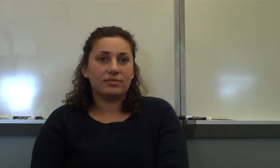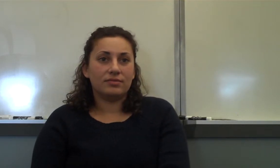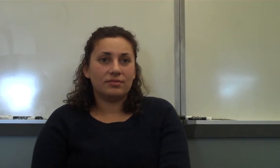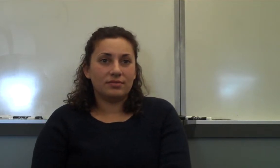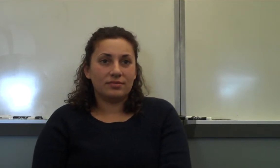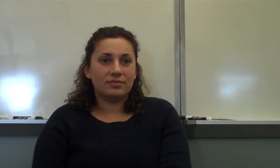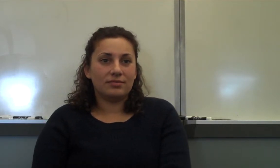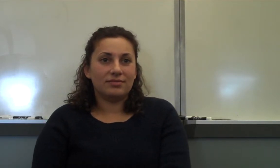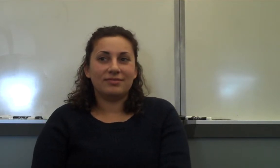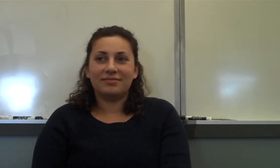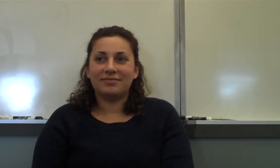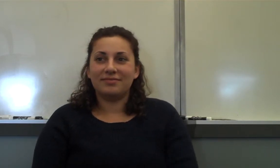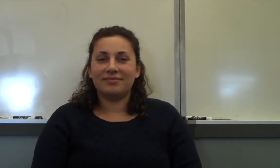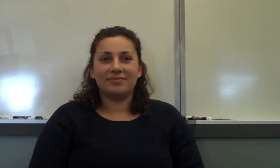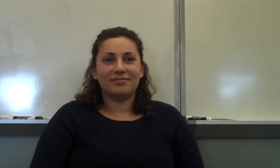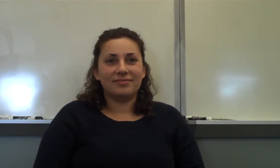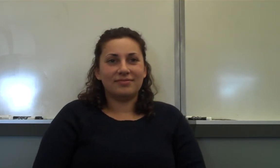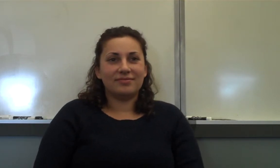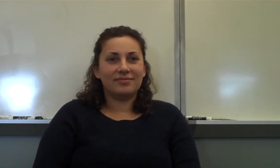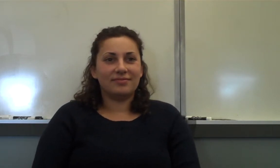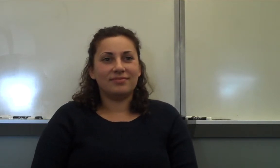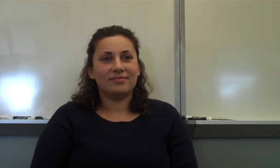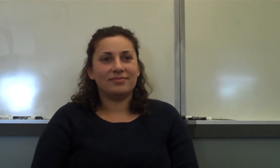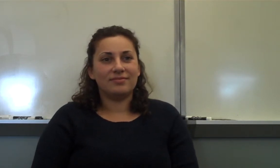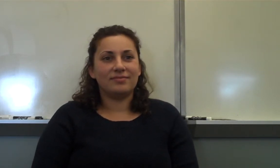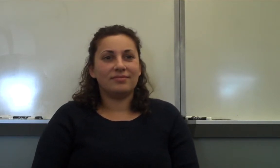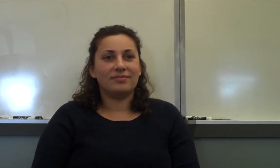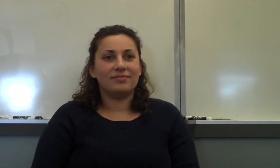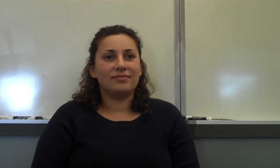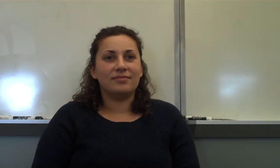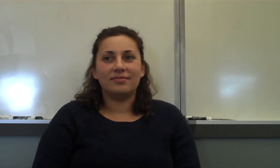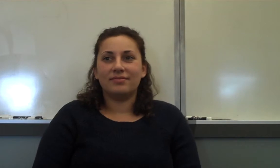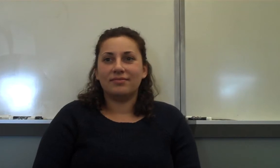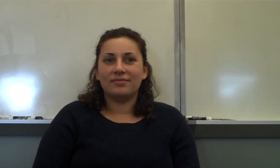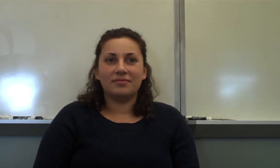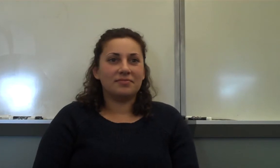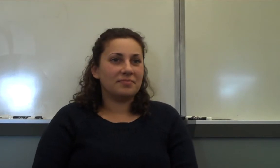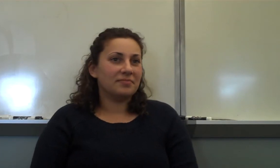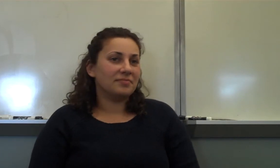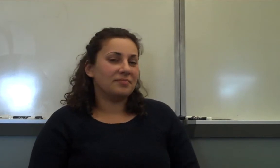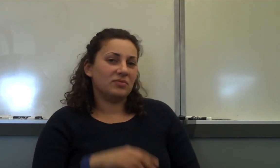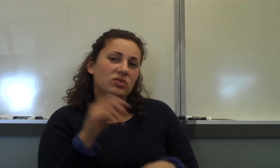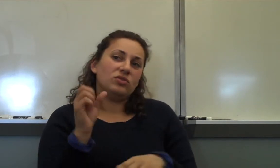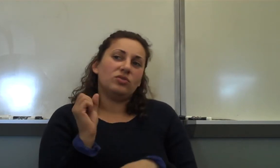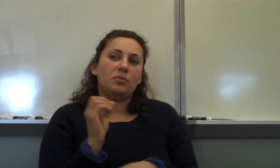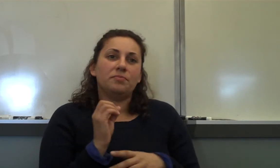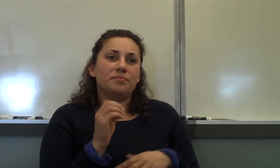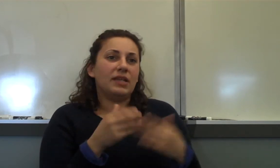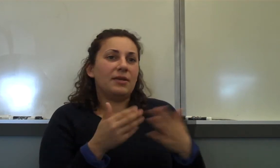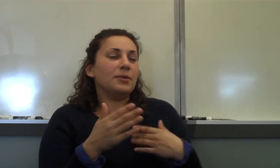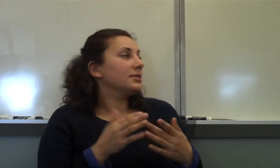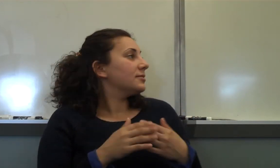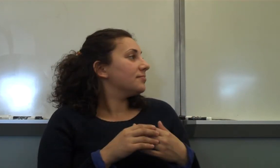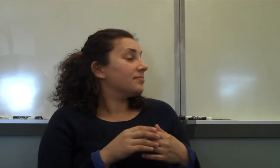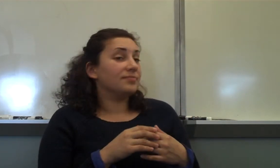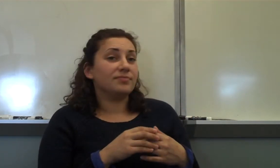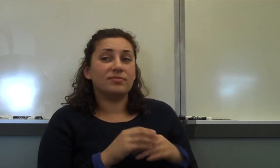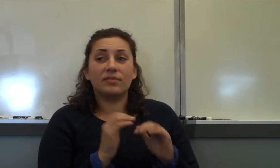stage is figuring out the decimal places by simply looking at the original factors. That's how it's done